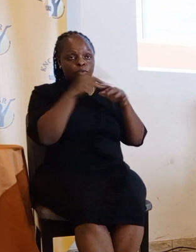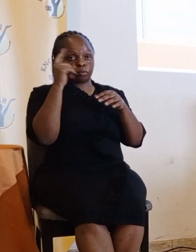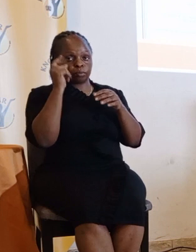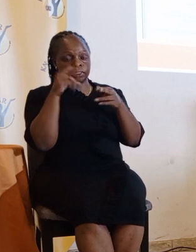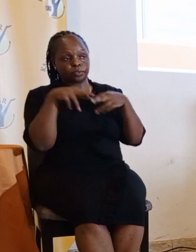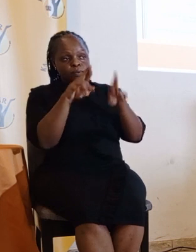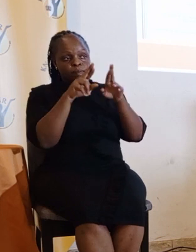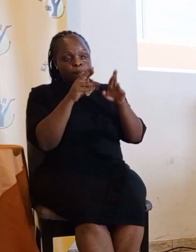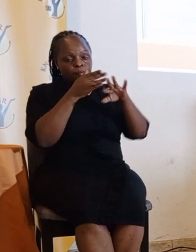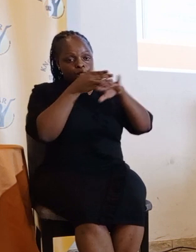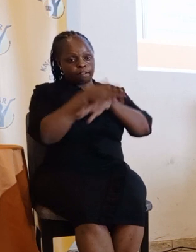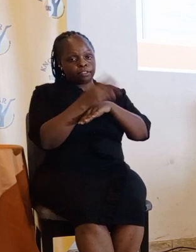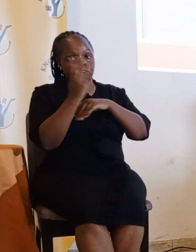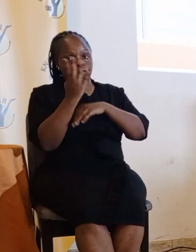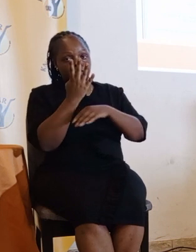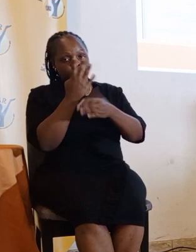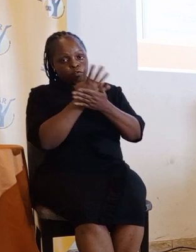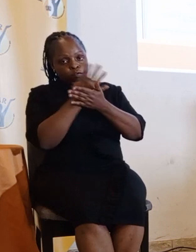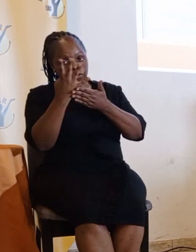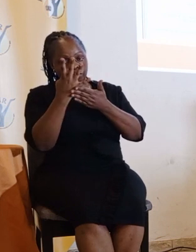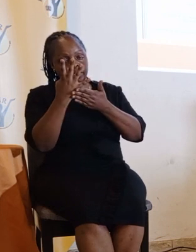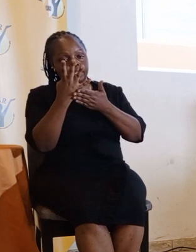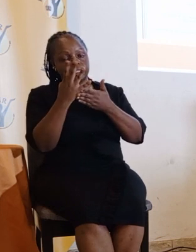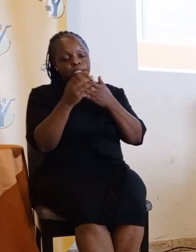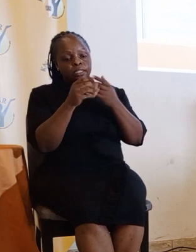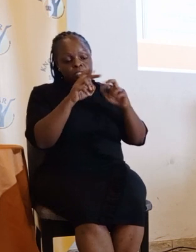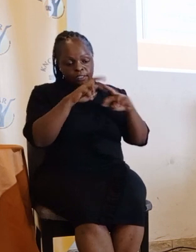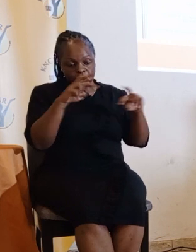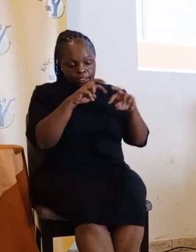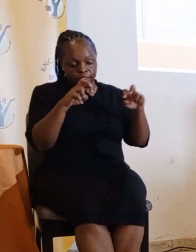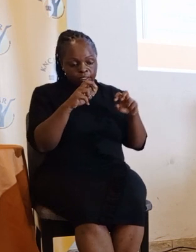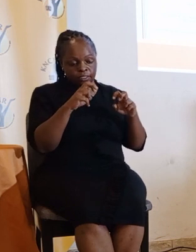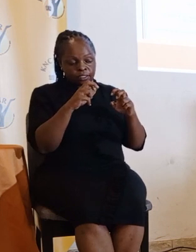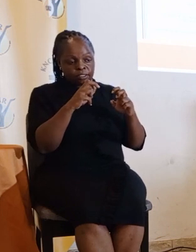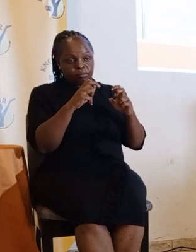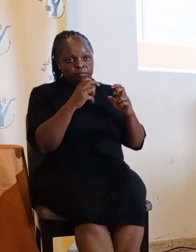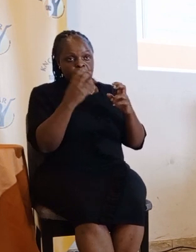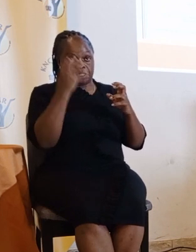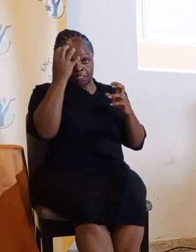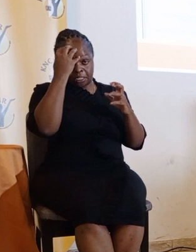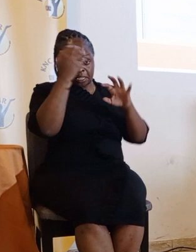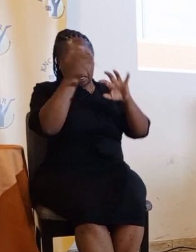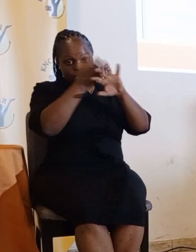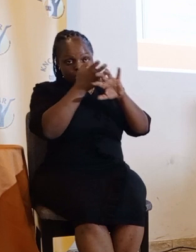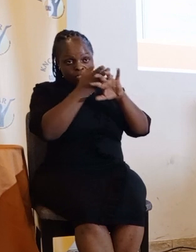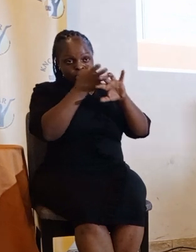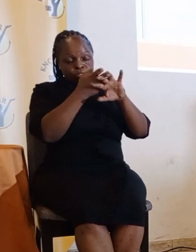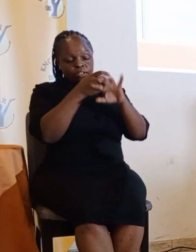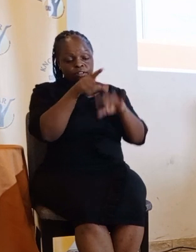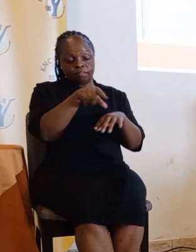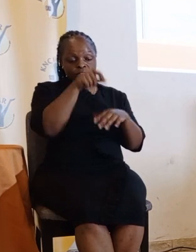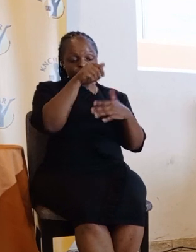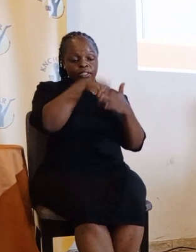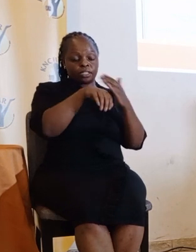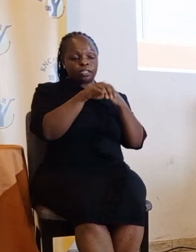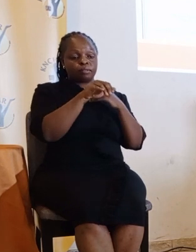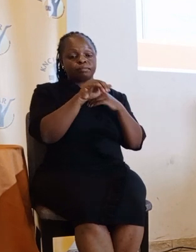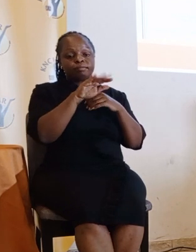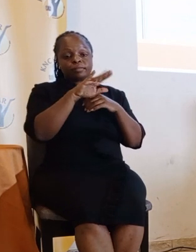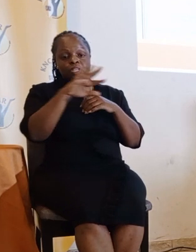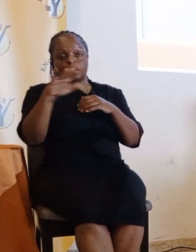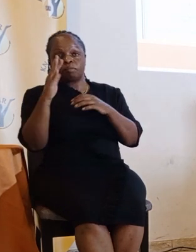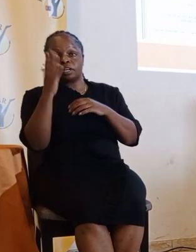Road. After a 4-week search, skeletons and items believed to belong to the three were found in the